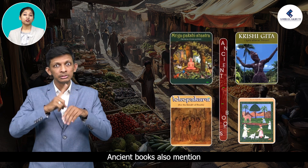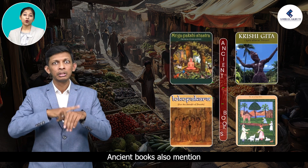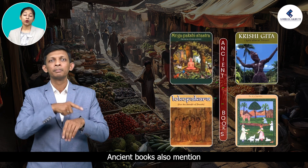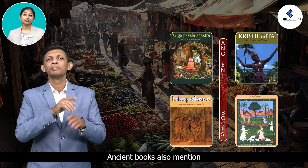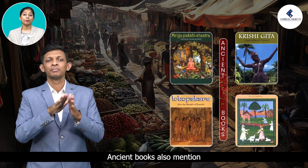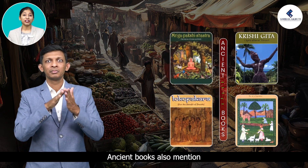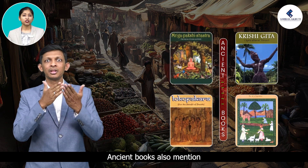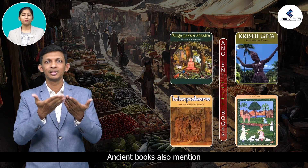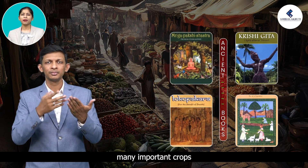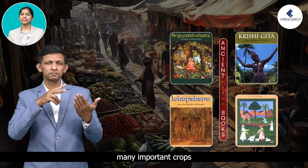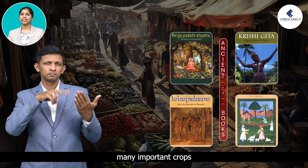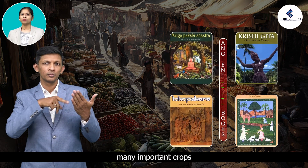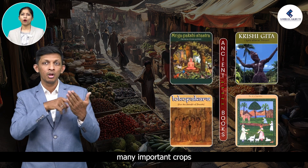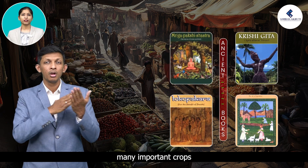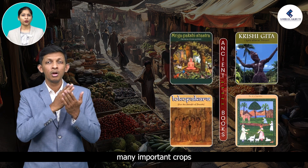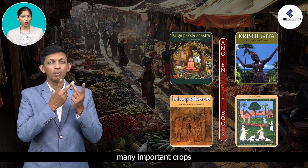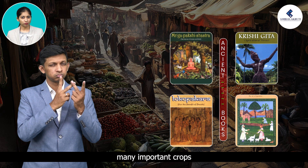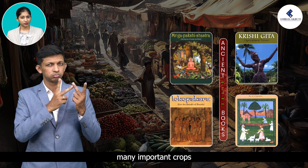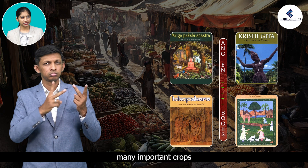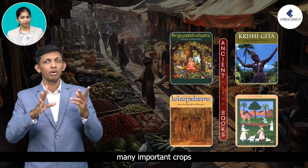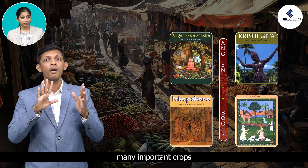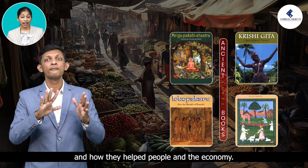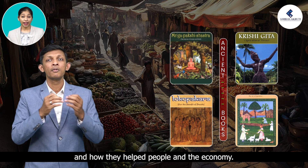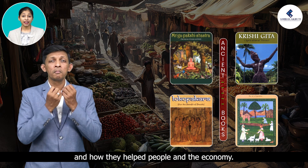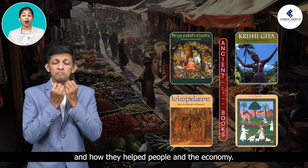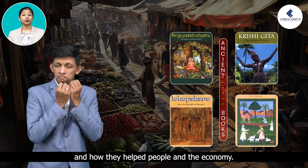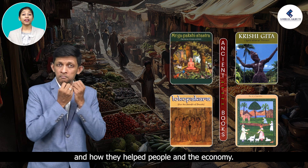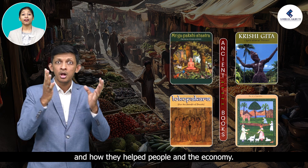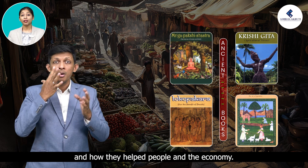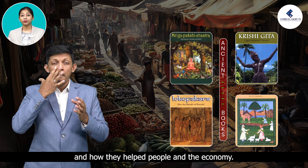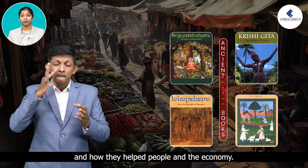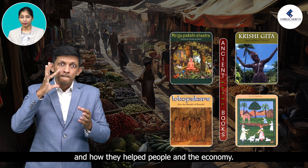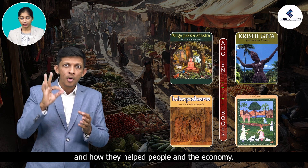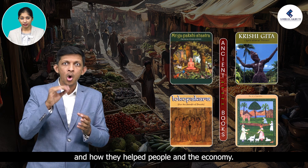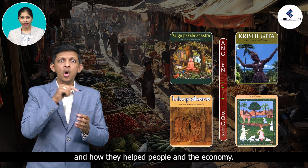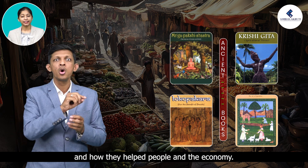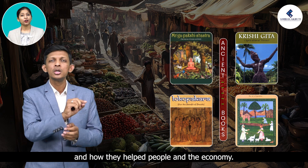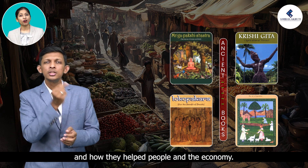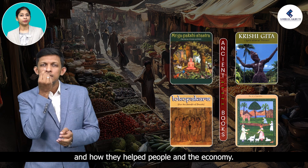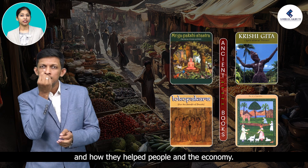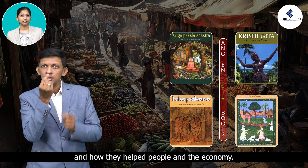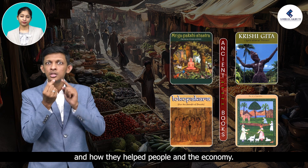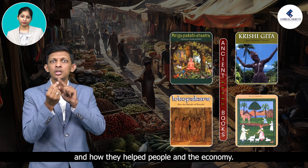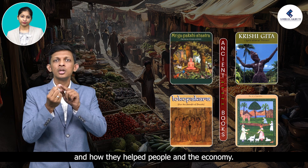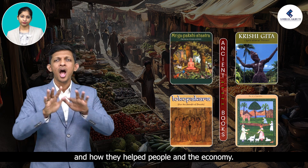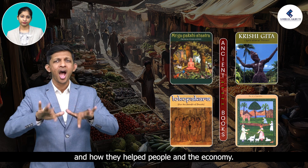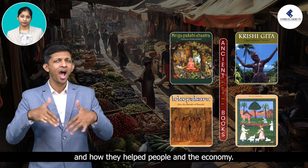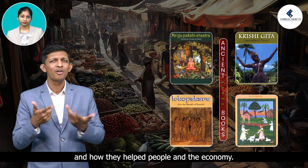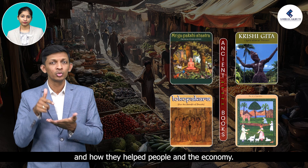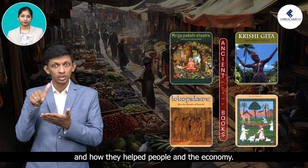Ancient books also mention many important crops and how they helped people and the economy.